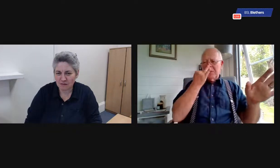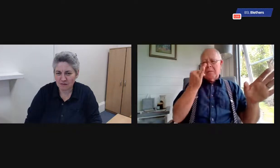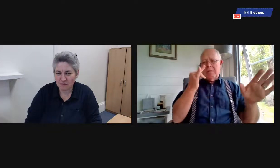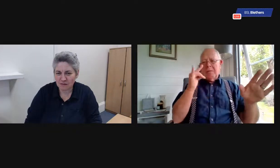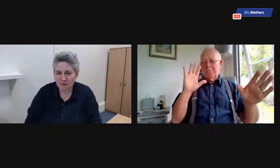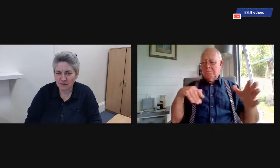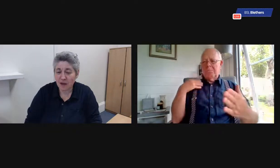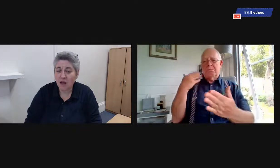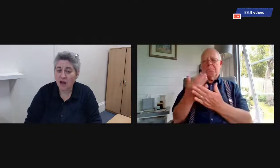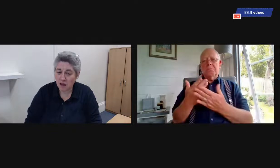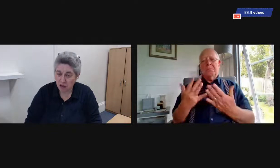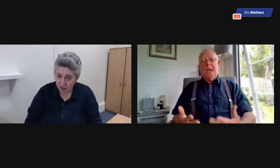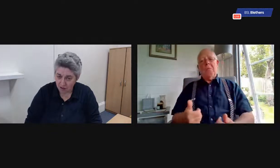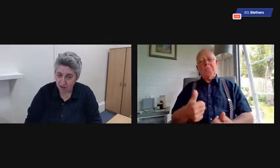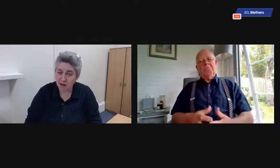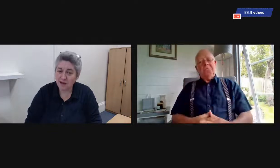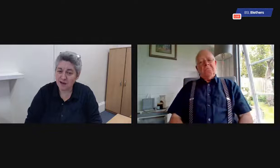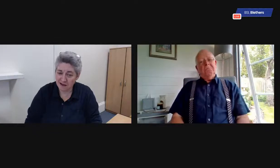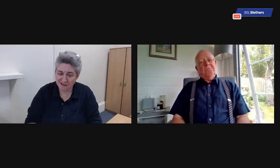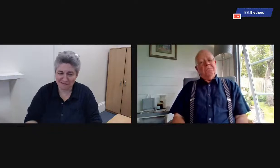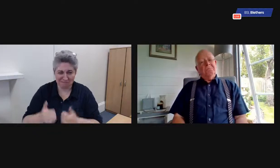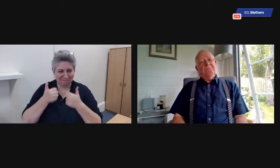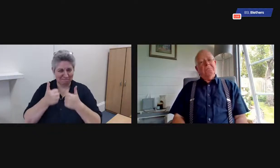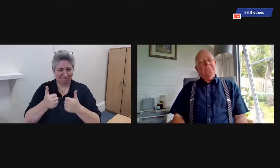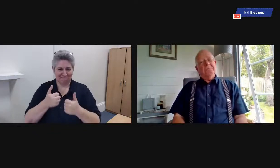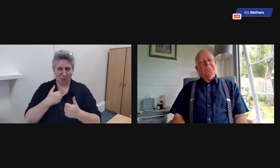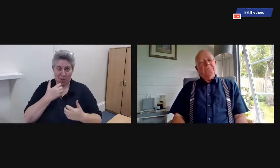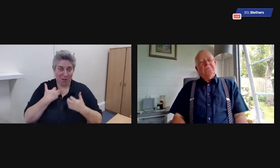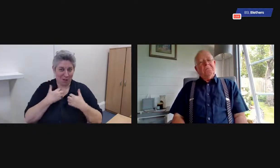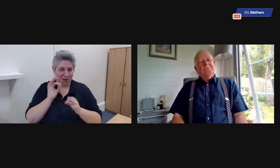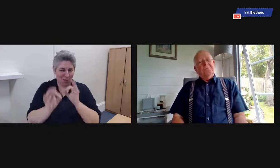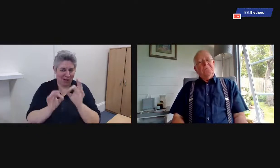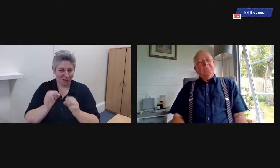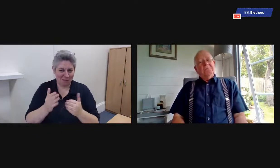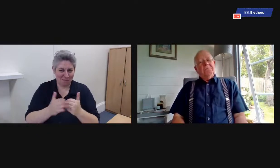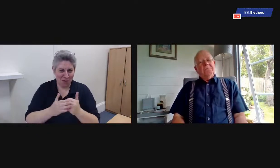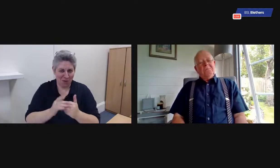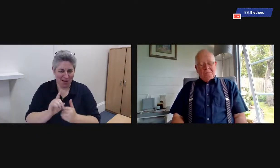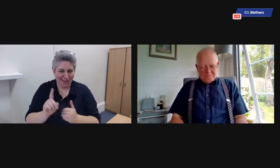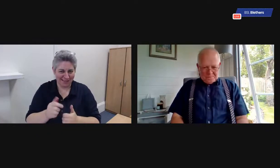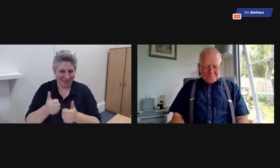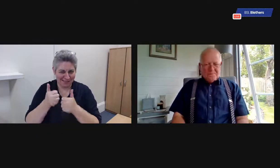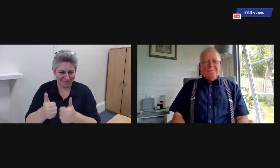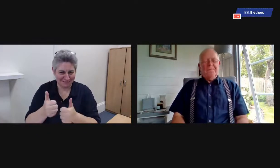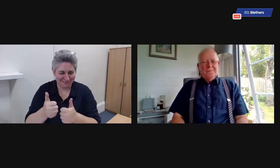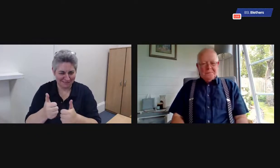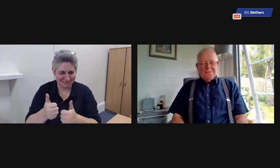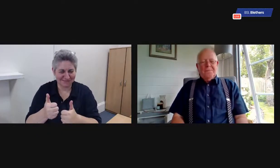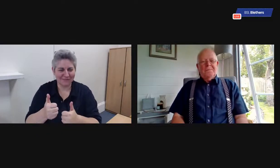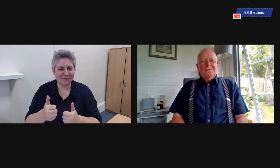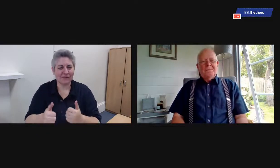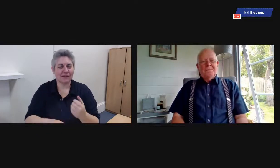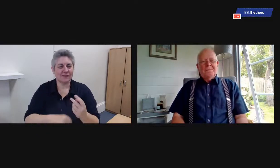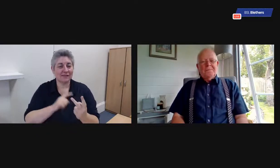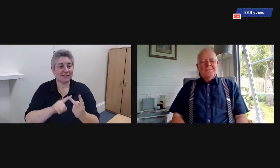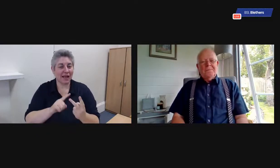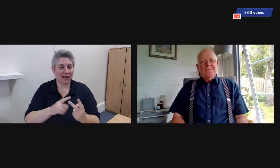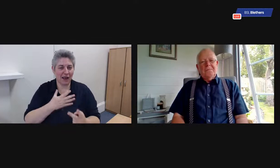I started getting involved in nature and wild things from about the age of 7 up until now, really. I've been going.